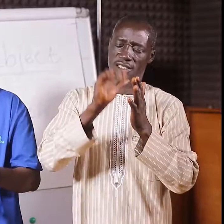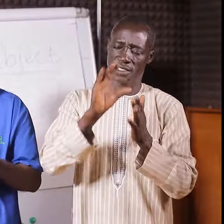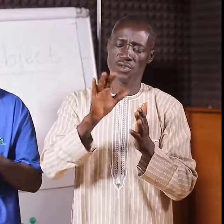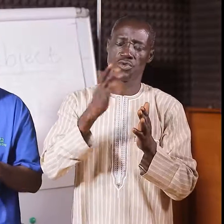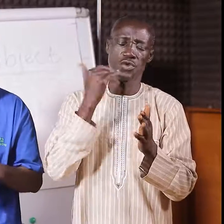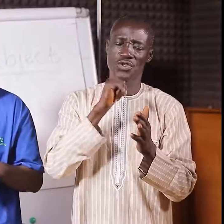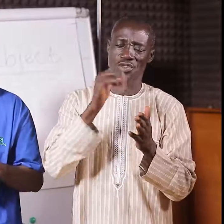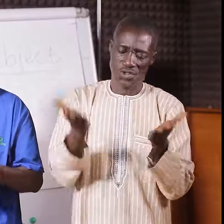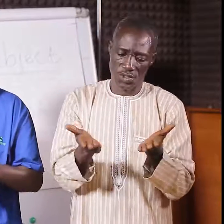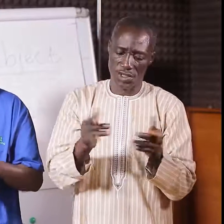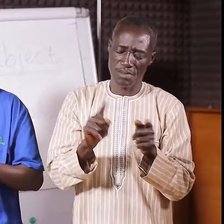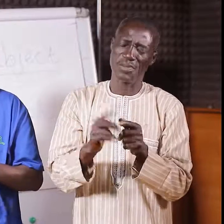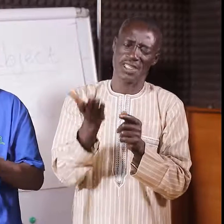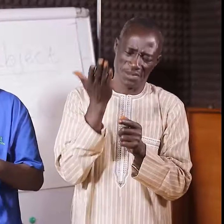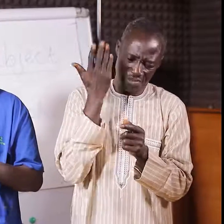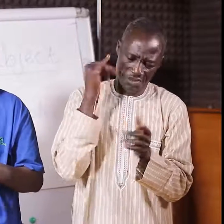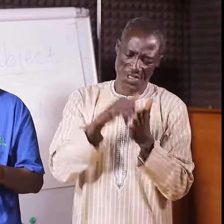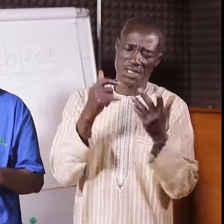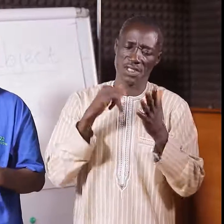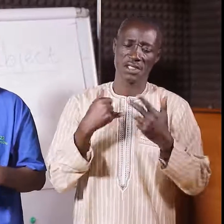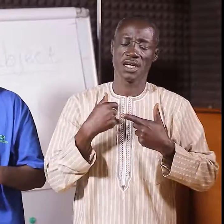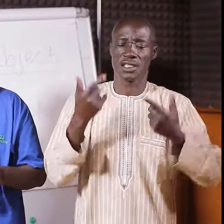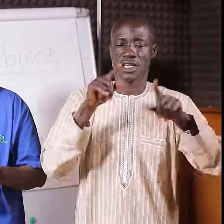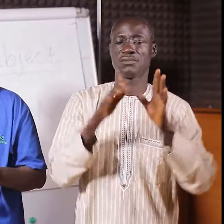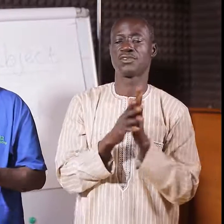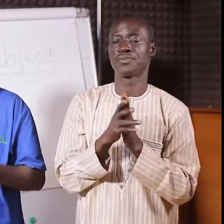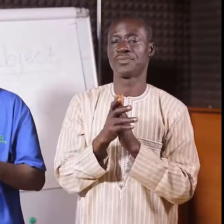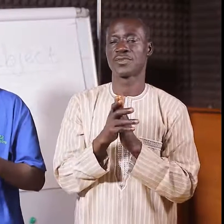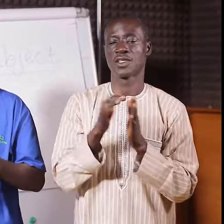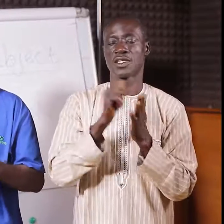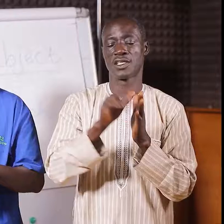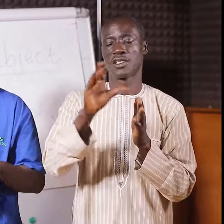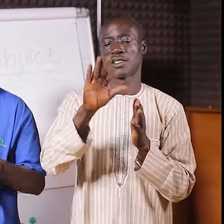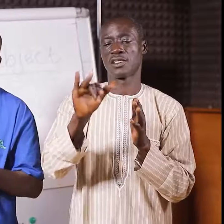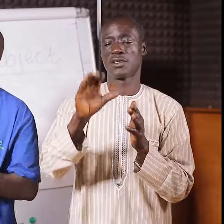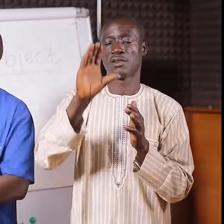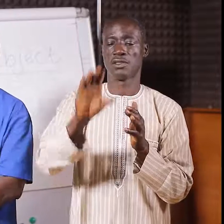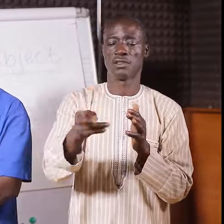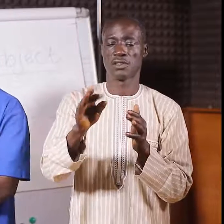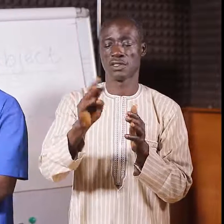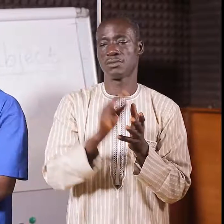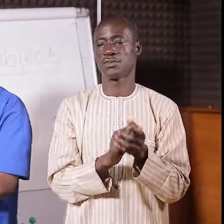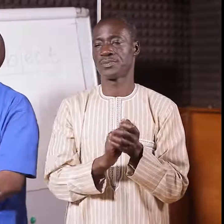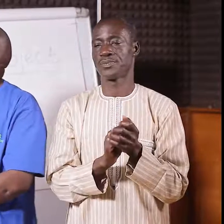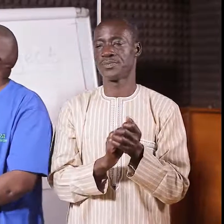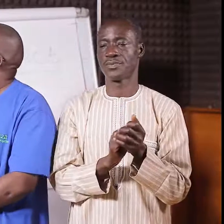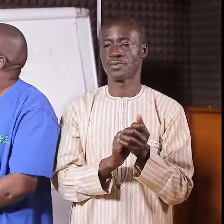not just recently crowned or being crowned. It has already been crowned.